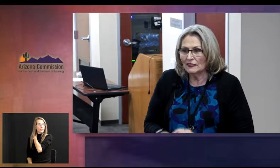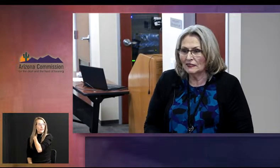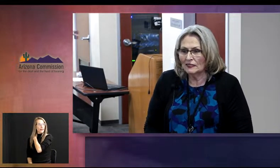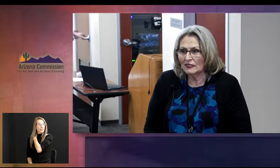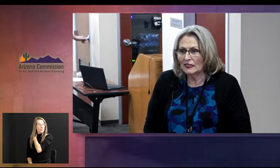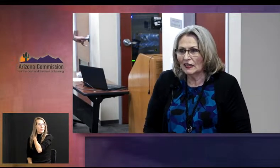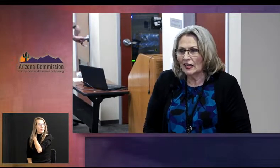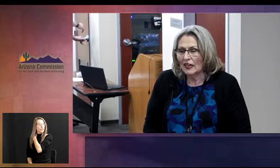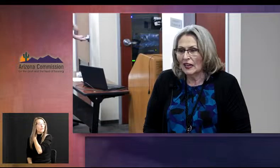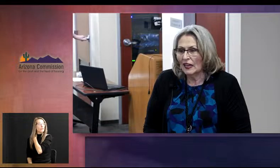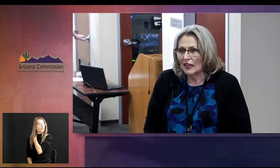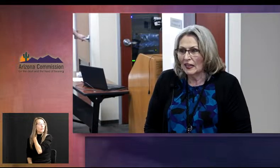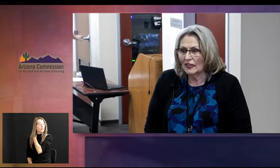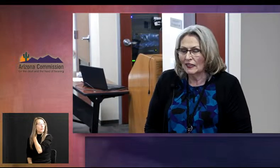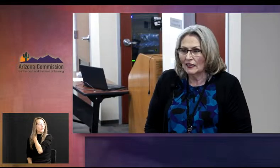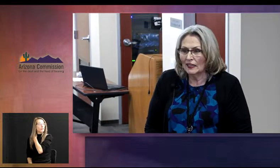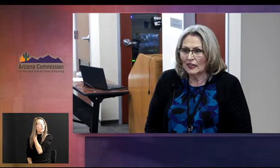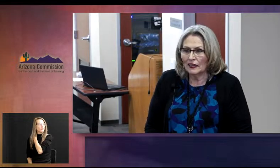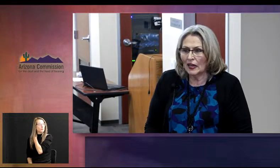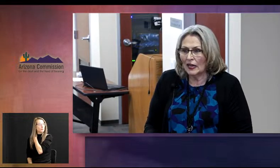Kyla.